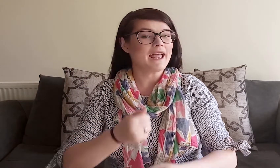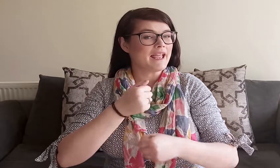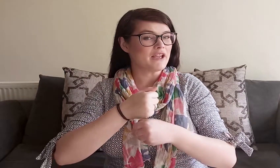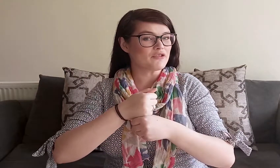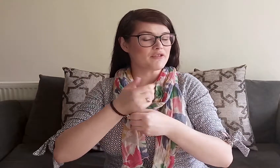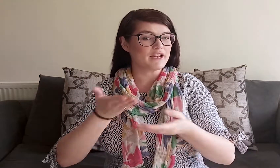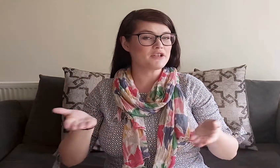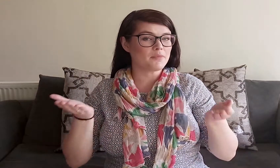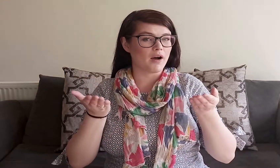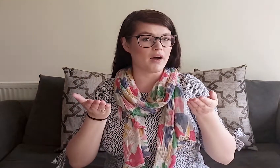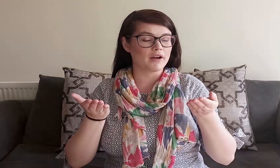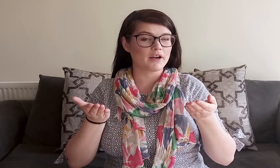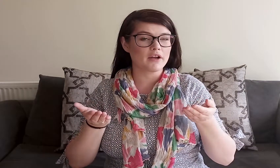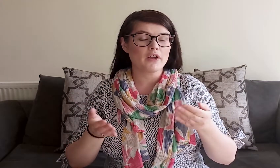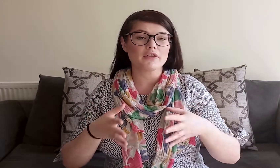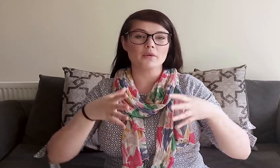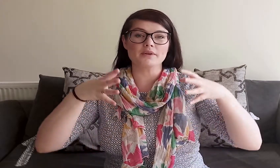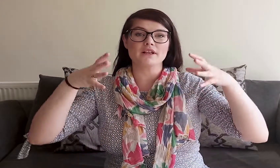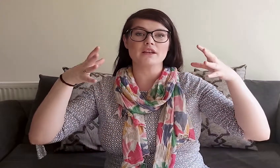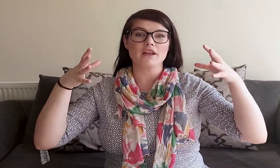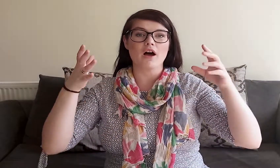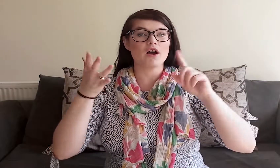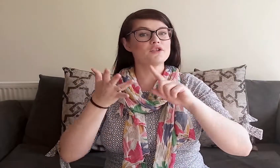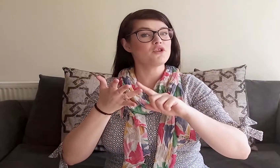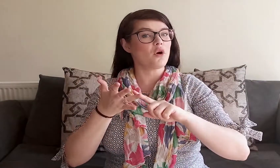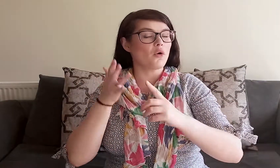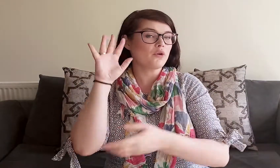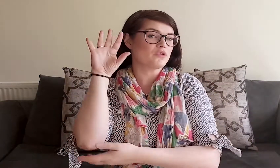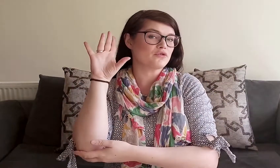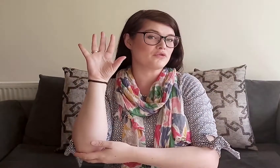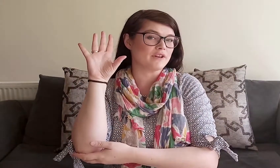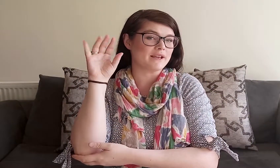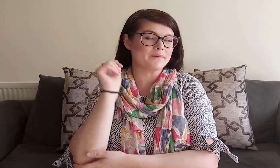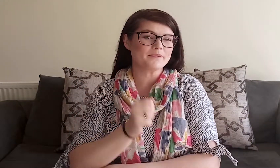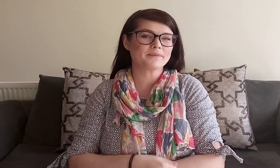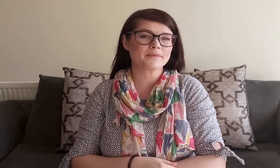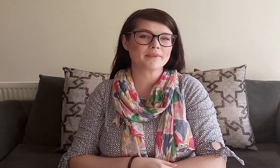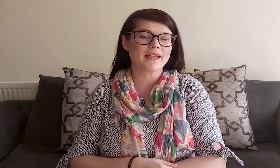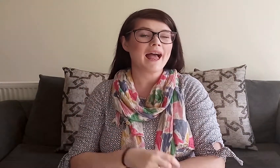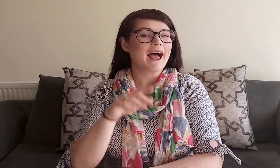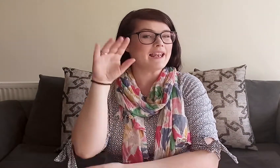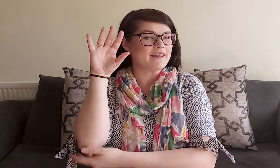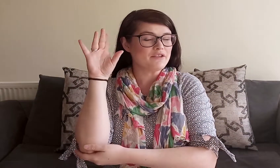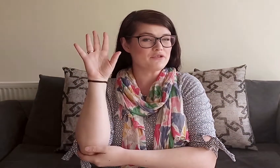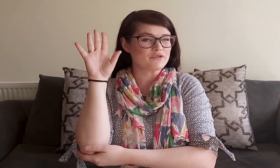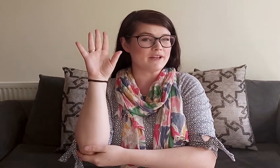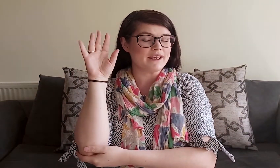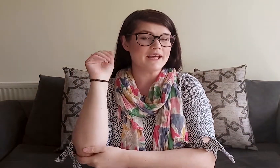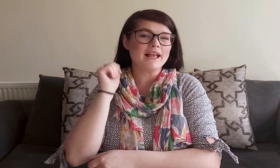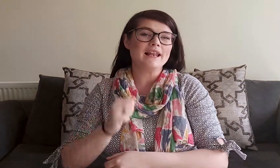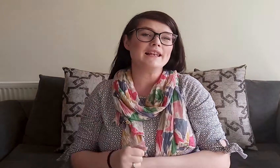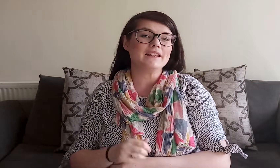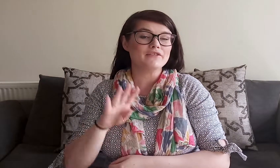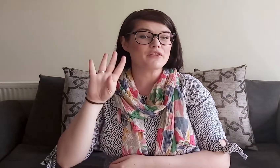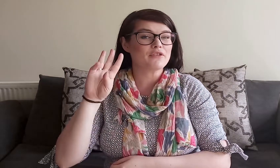In Greenwich Park, there was a large oak tree, and in the tree lived